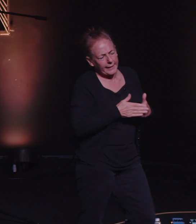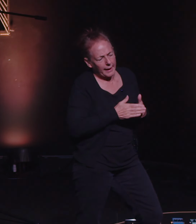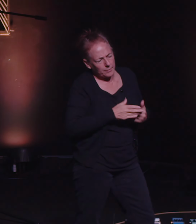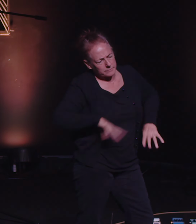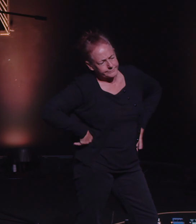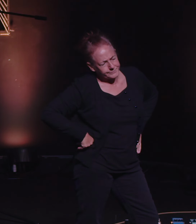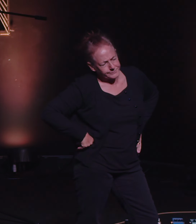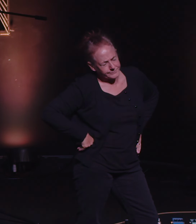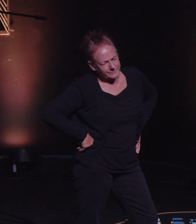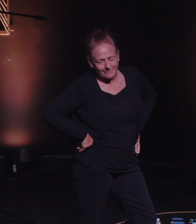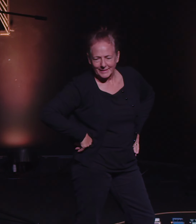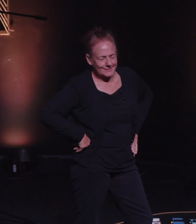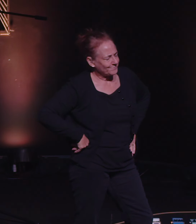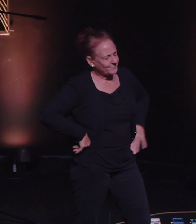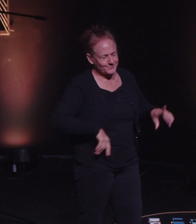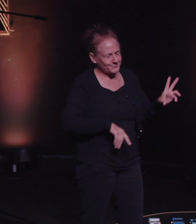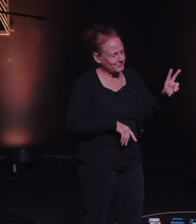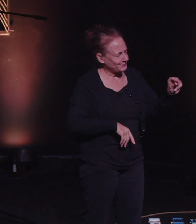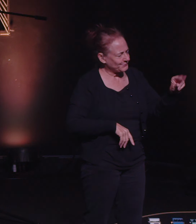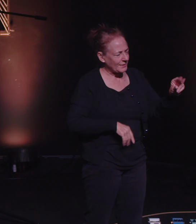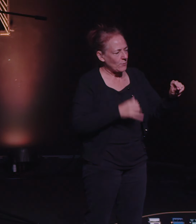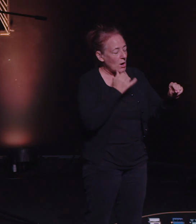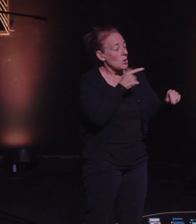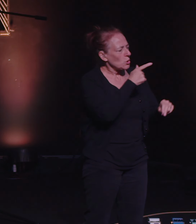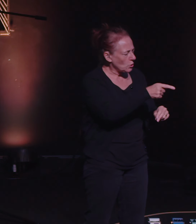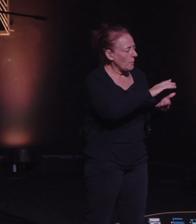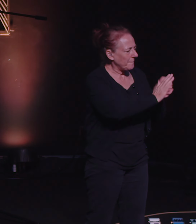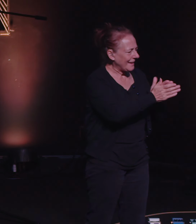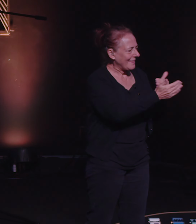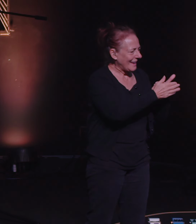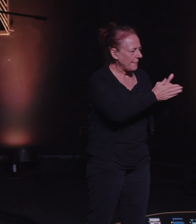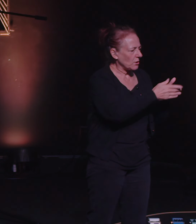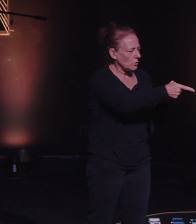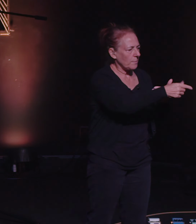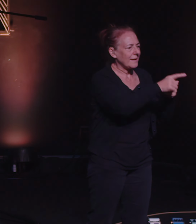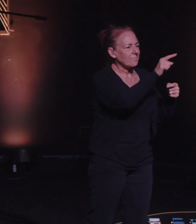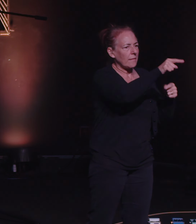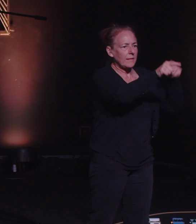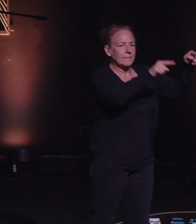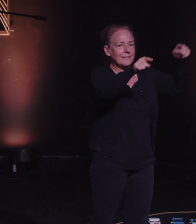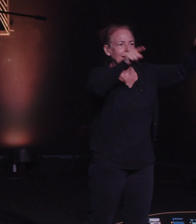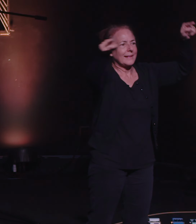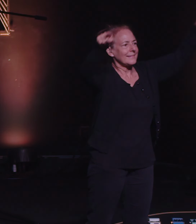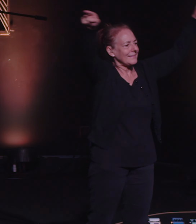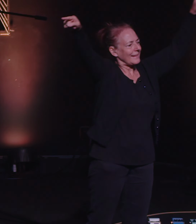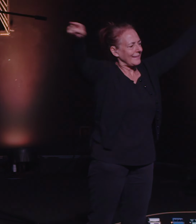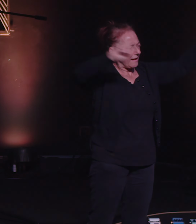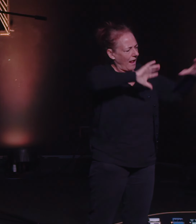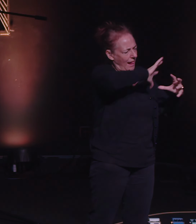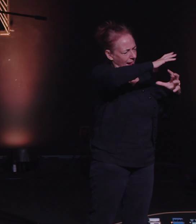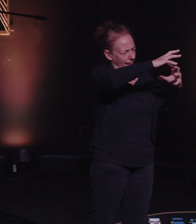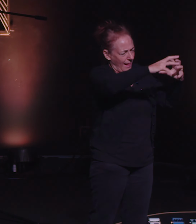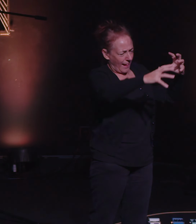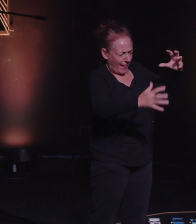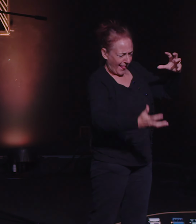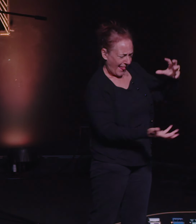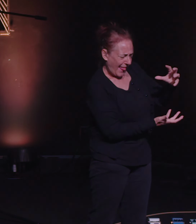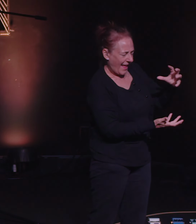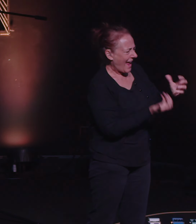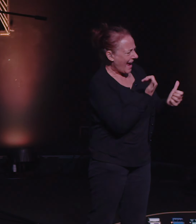said, nope, wrong question. Just be a neighbor. Like, who can you be a neighbor to? Then that's your neighbor. So it's everyone